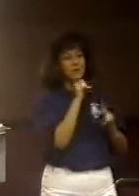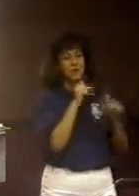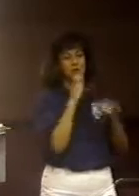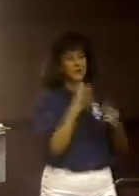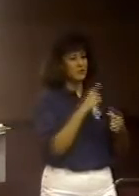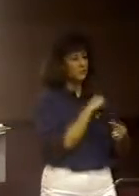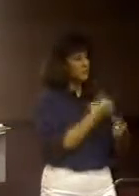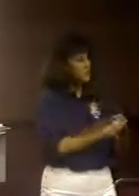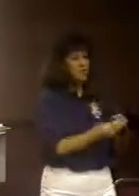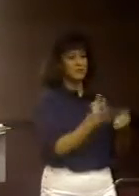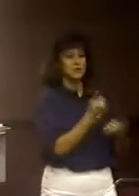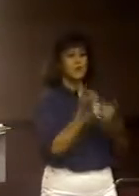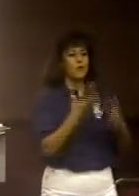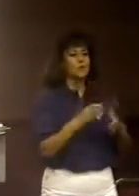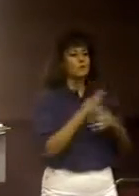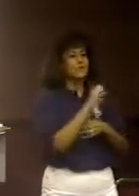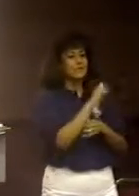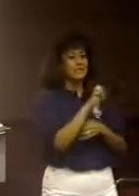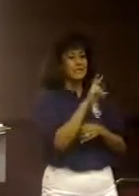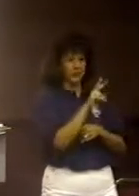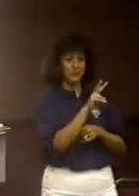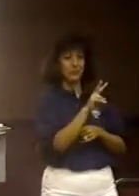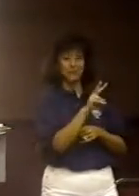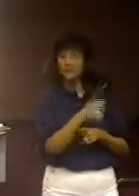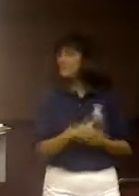of C2.